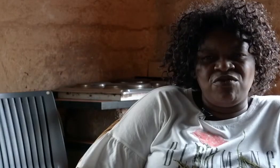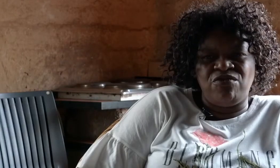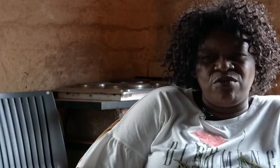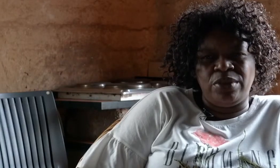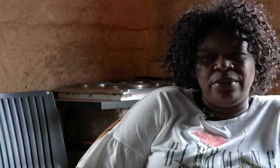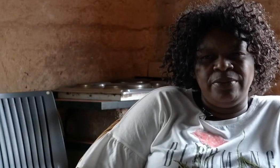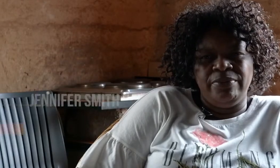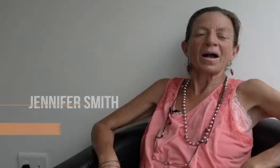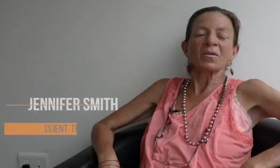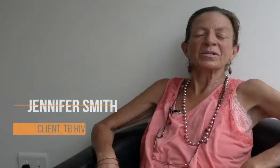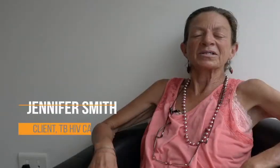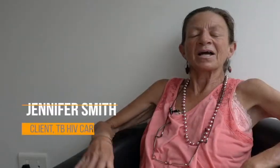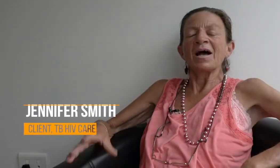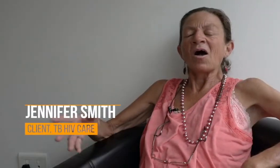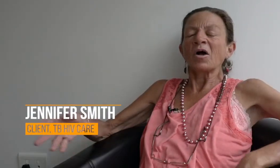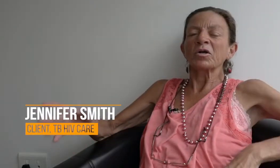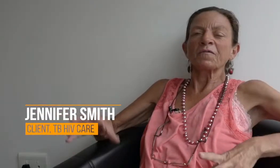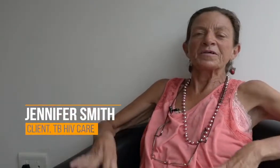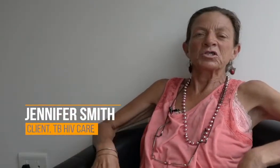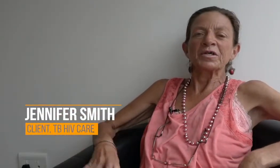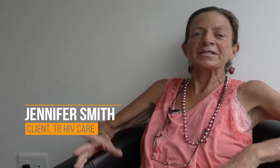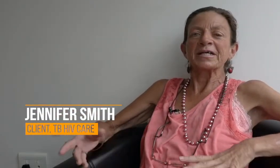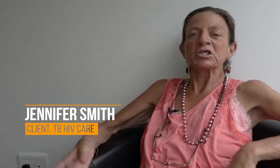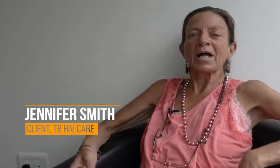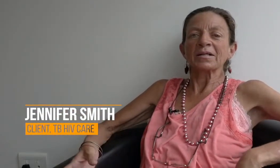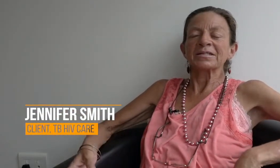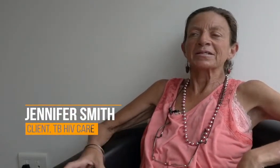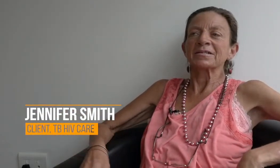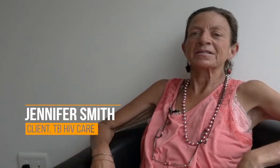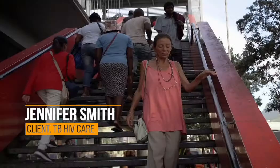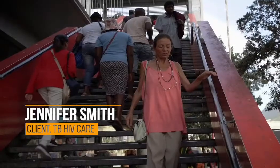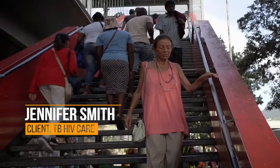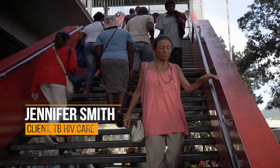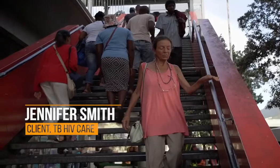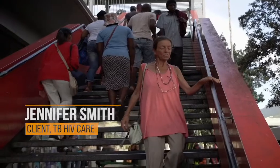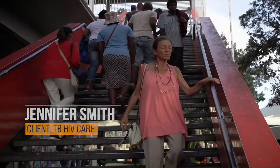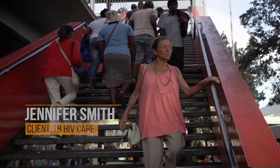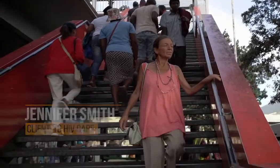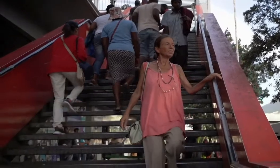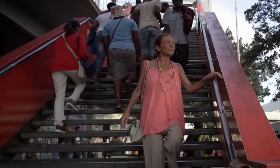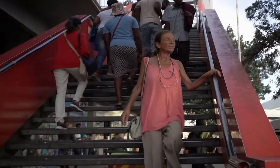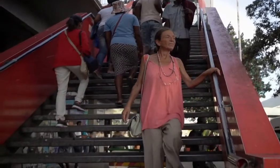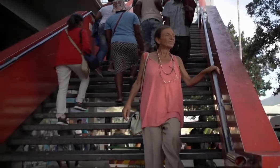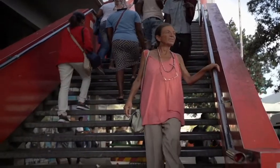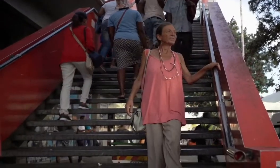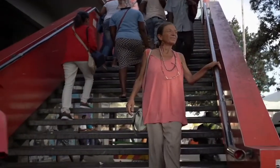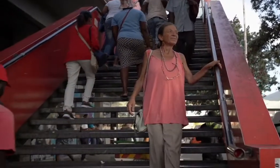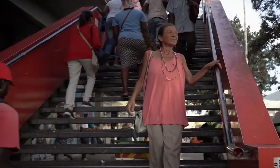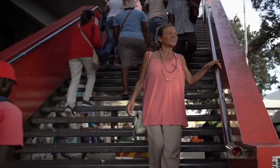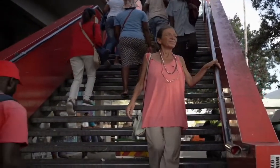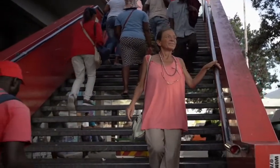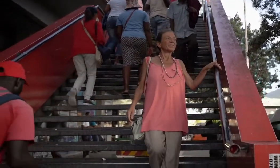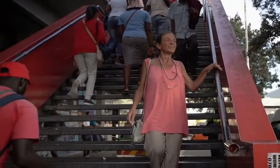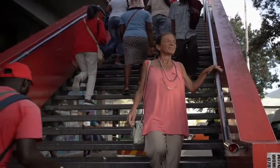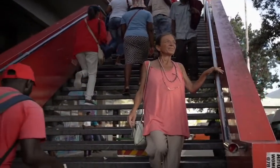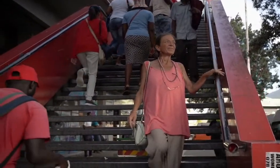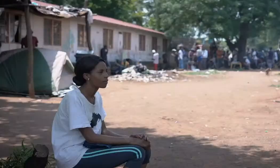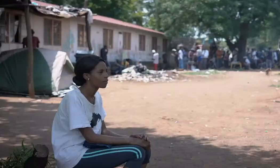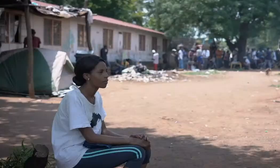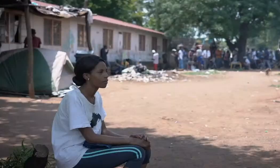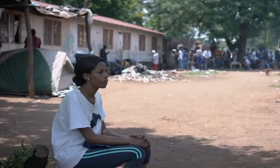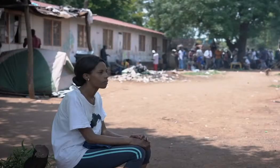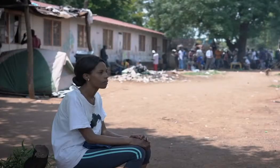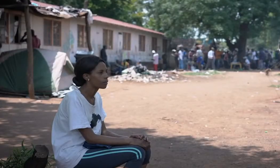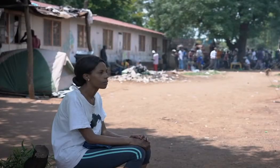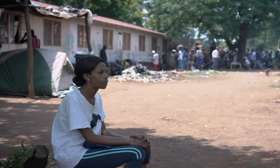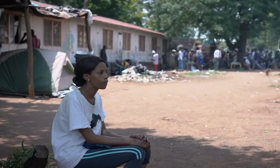painful for me. I was on and off the streets in shelters almost 30 years. As people